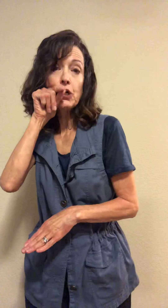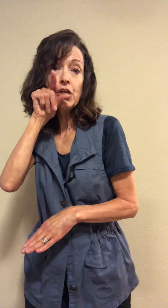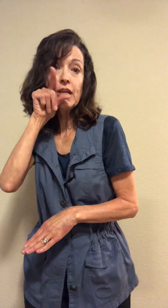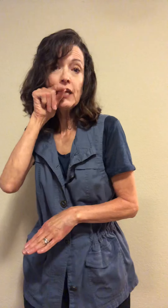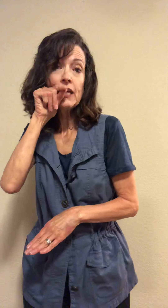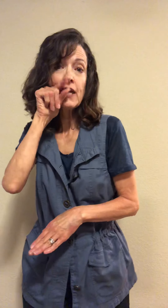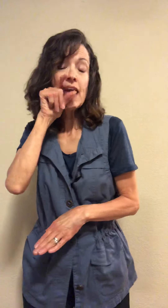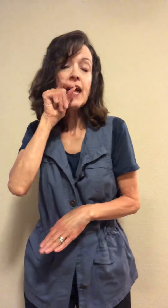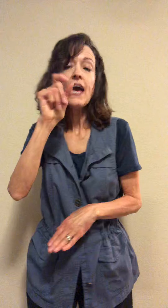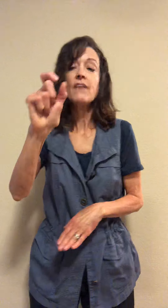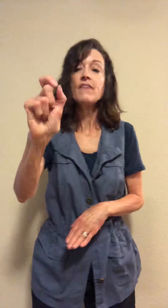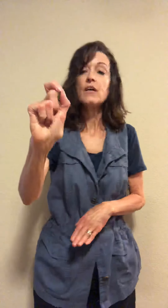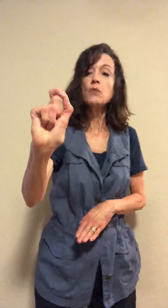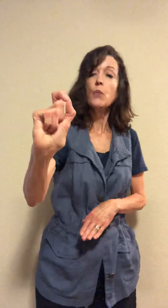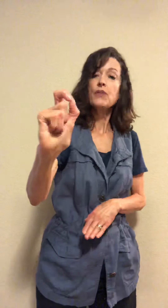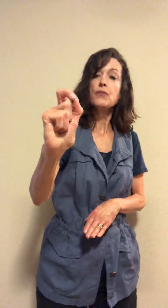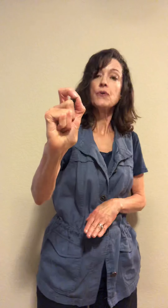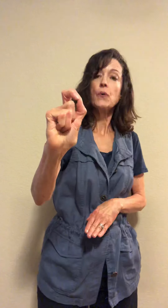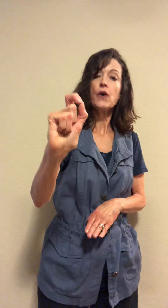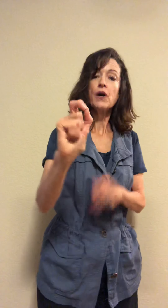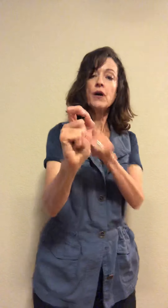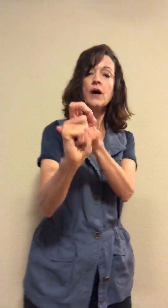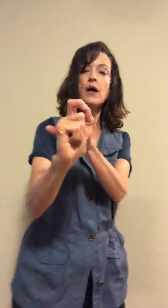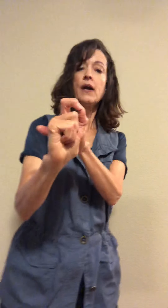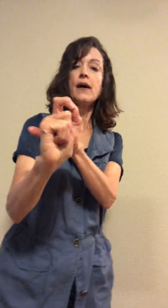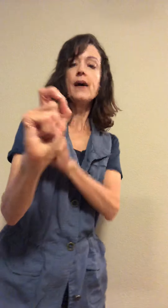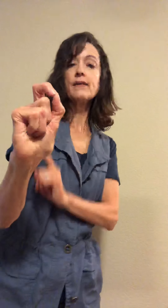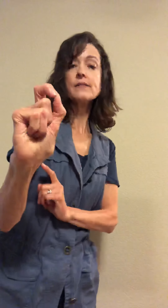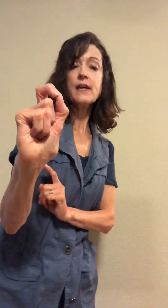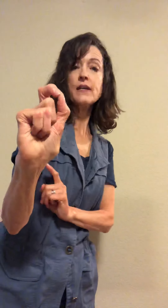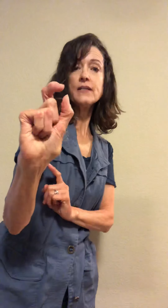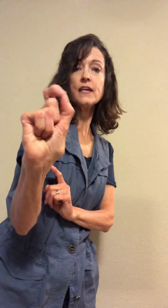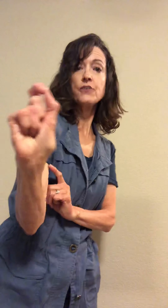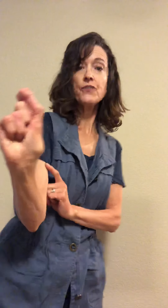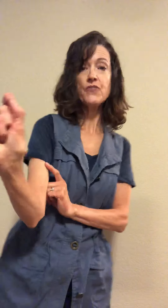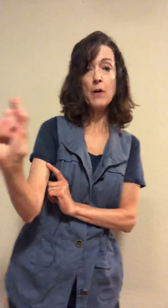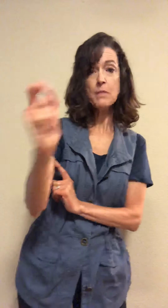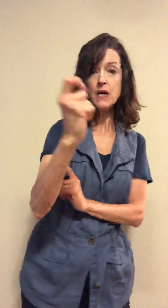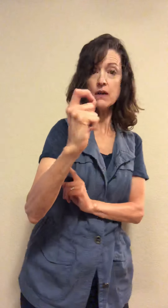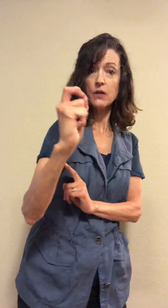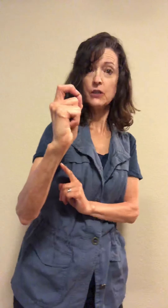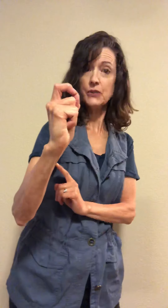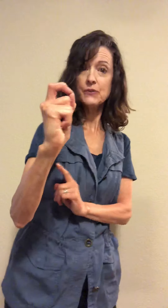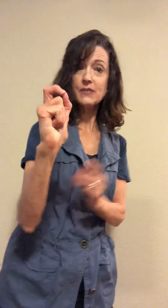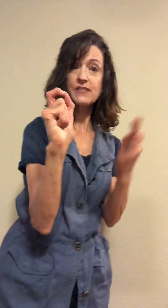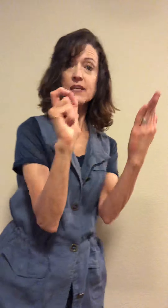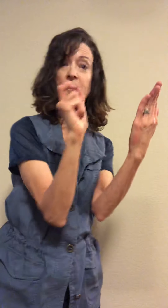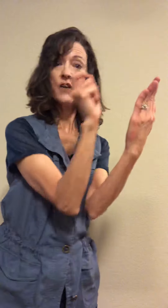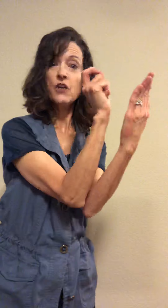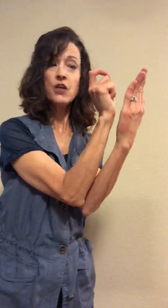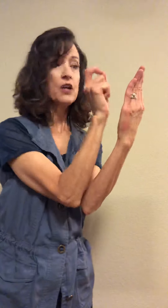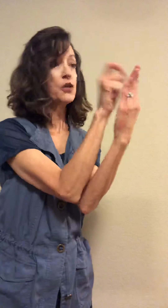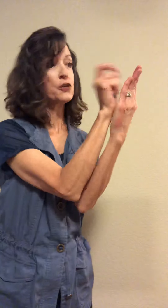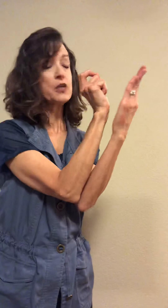bird, and then with your X hand and your thumb closed, you're going to